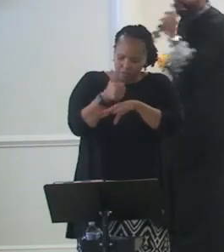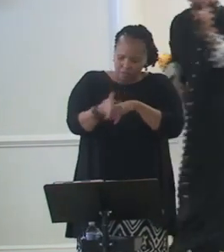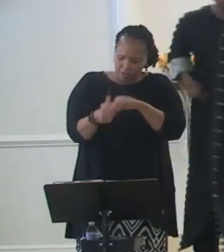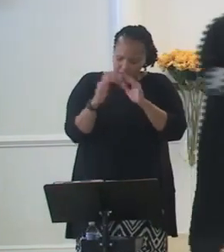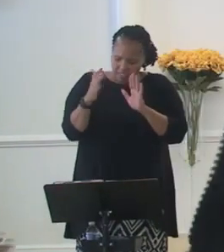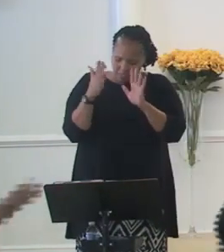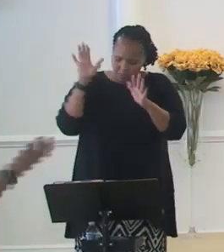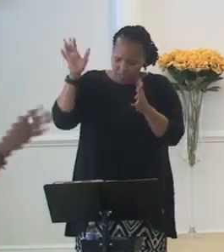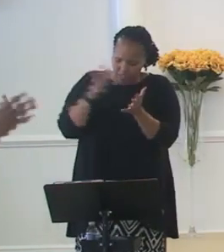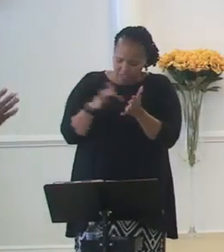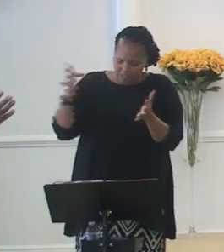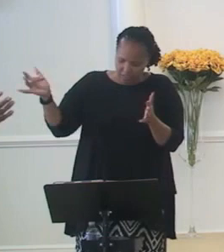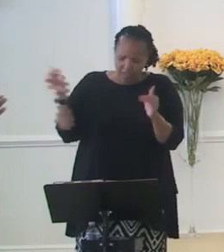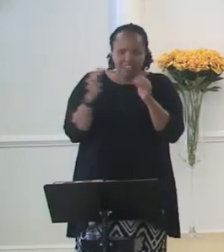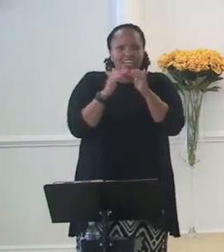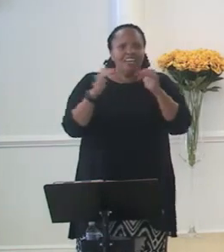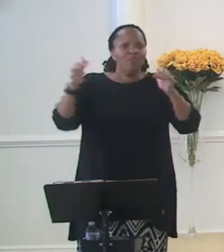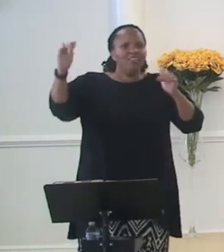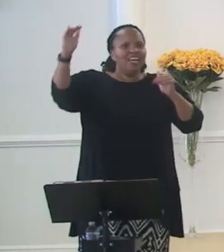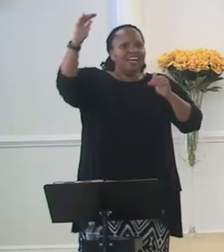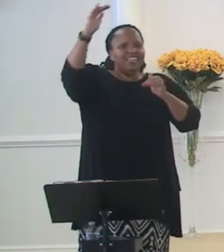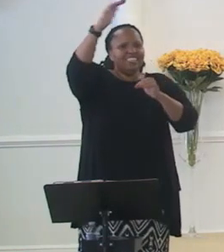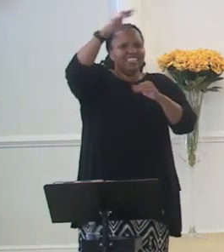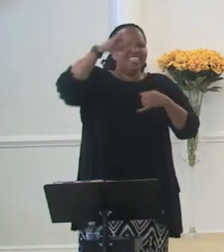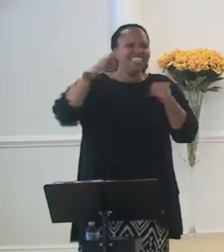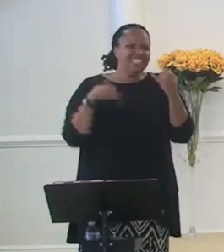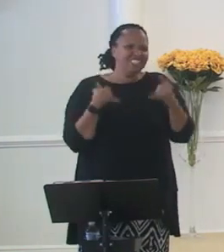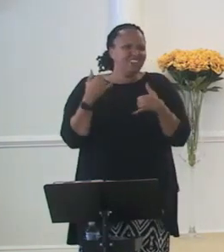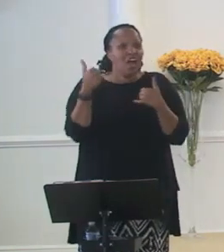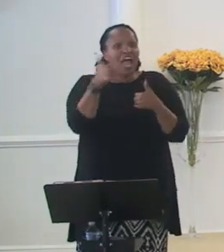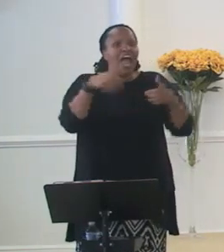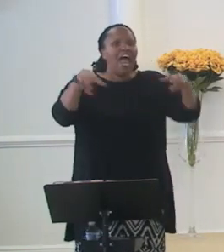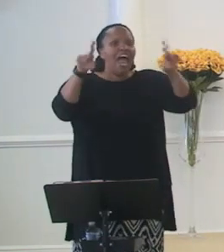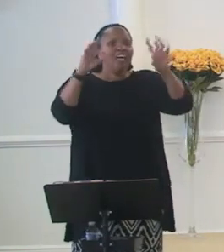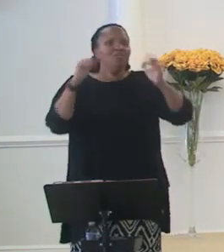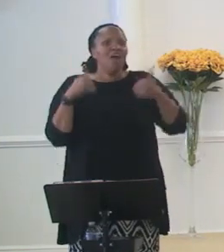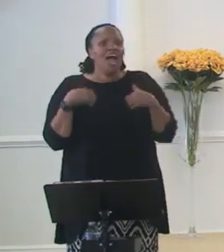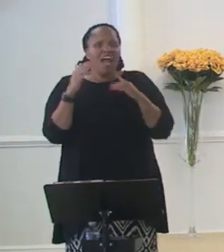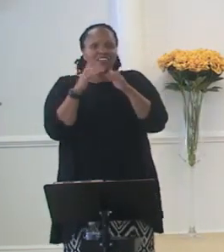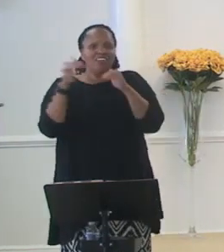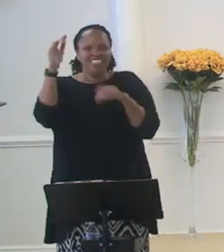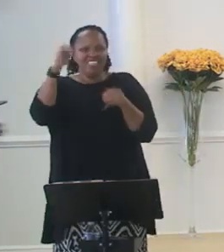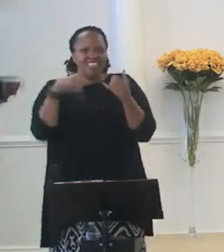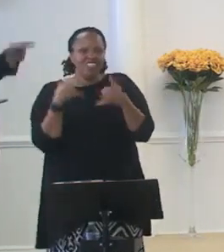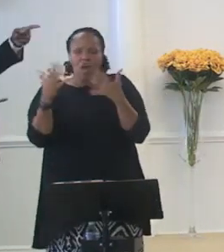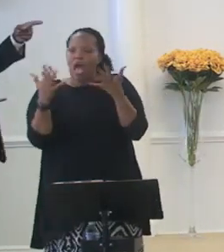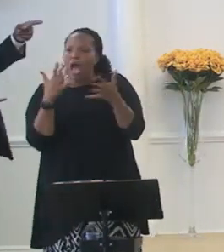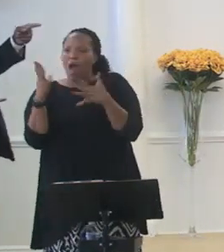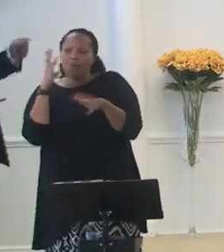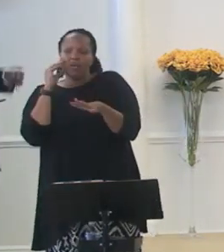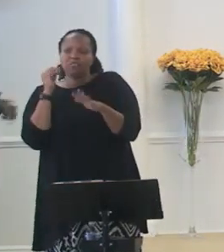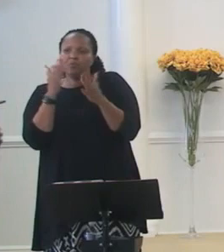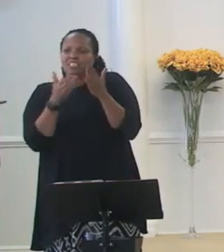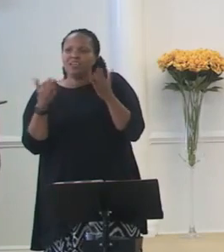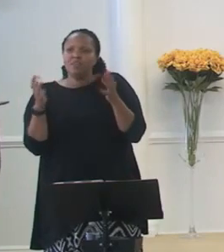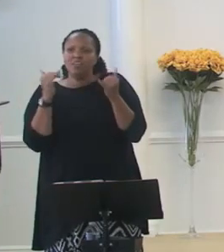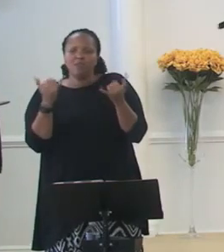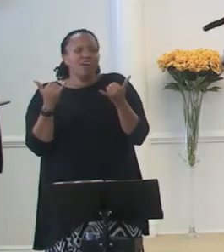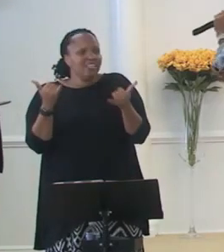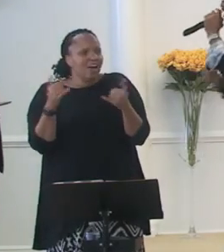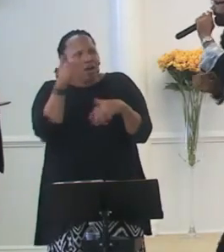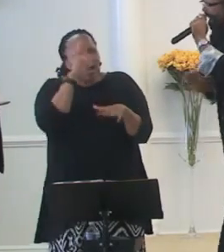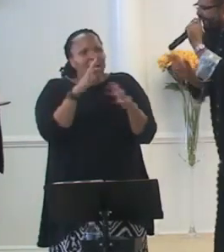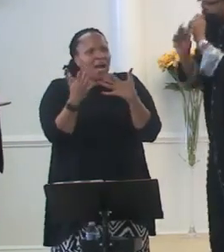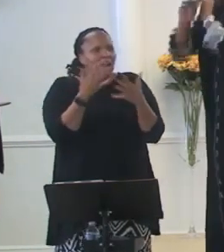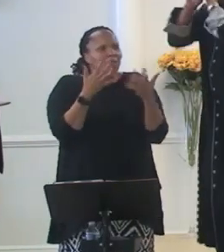his glory with exceeding. Anybody got any joy here? I may be going through something right now. God may be breaking